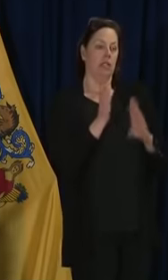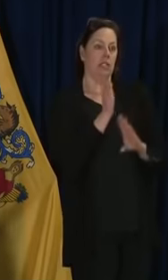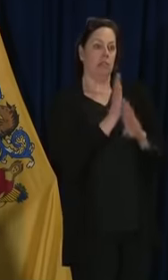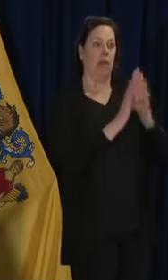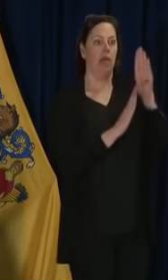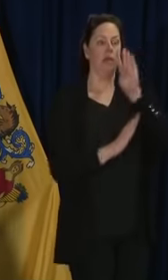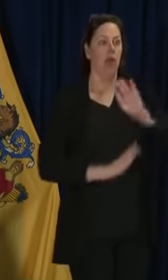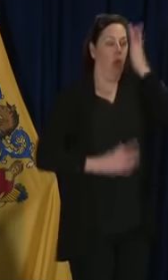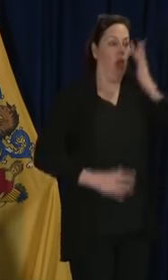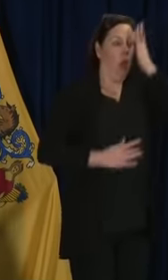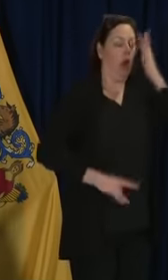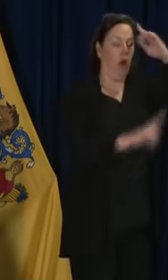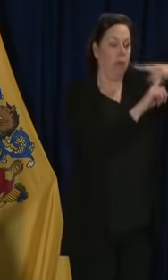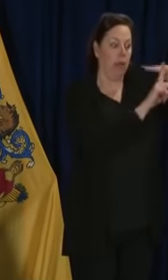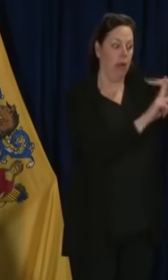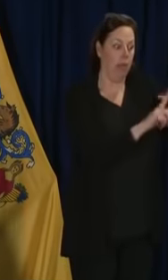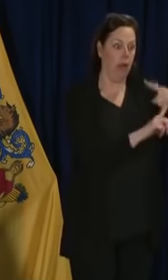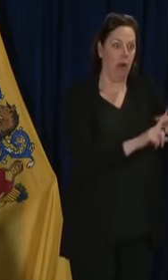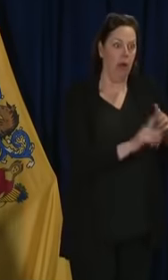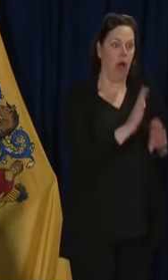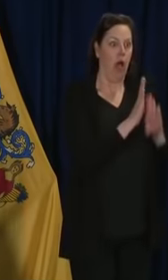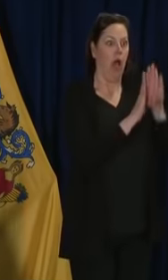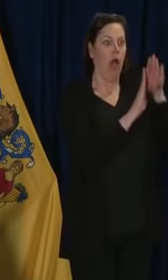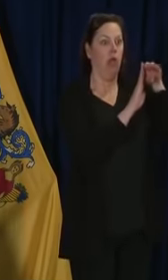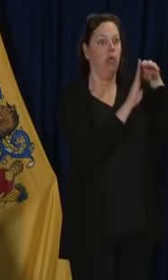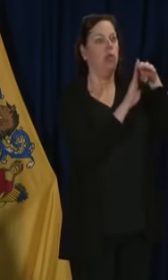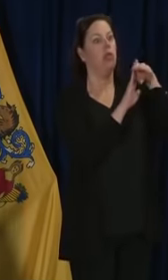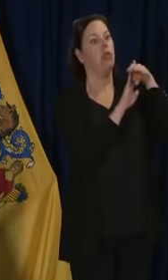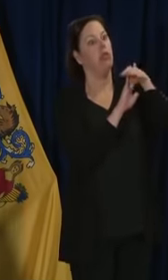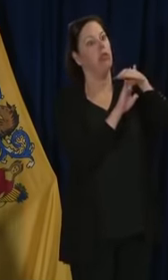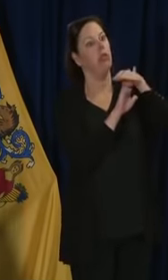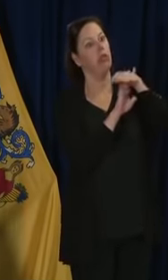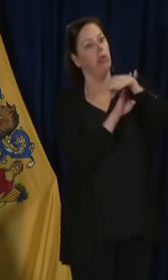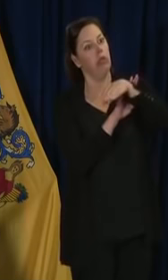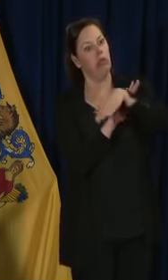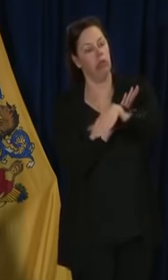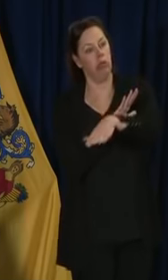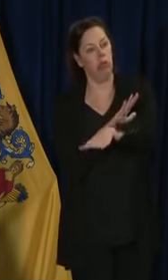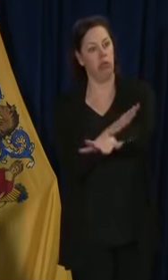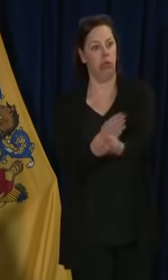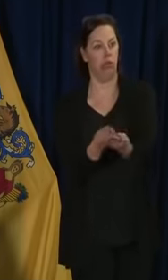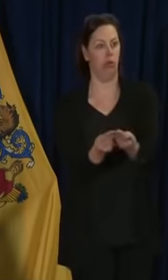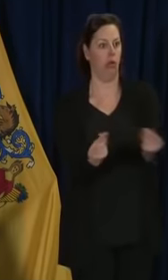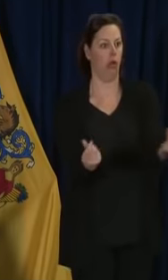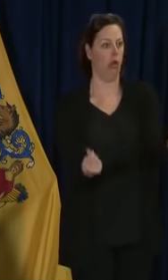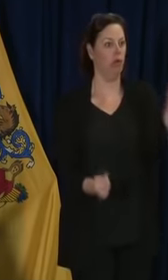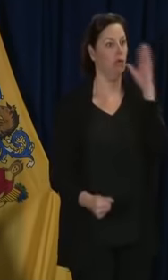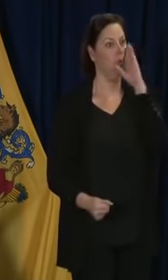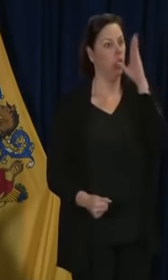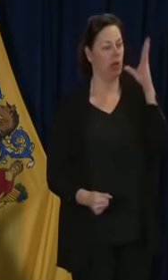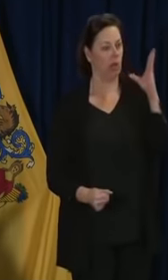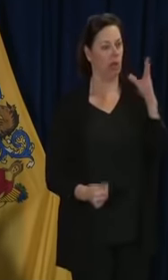healthcare system, and we will emerge stronger as one family in New Jersey than ever before.